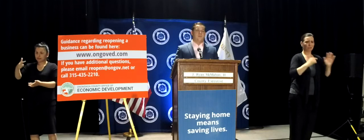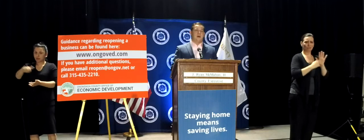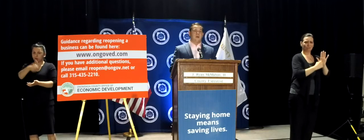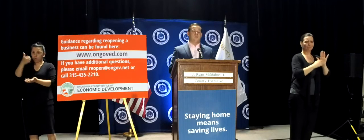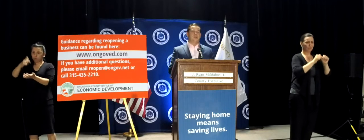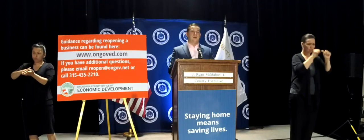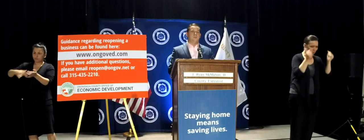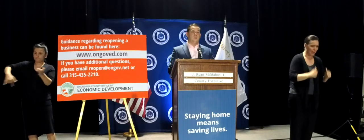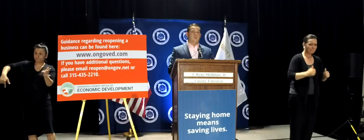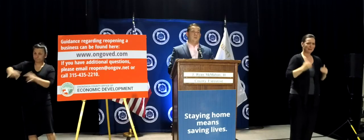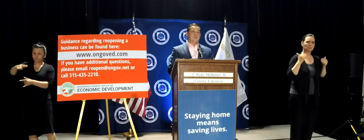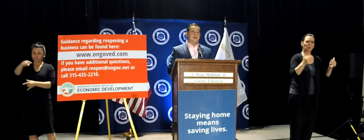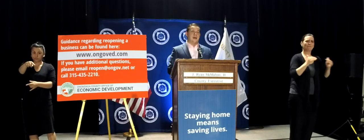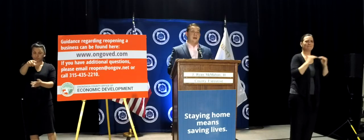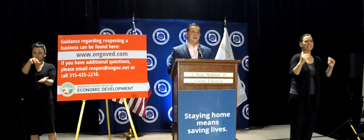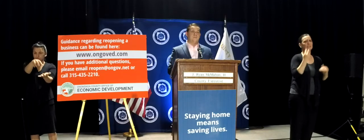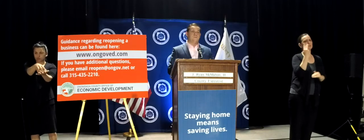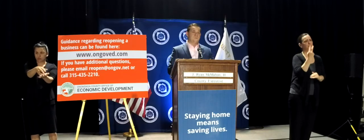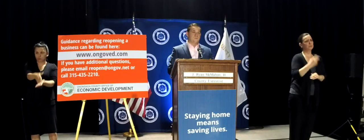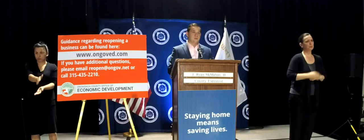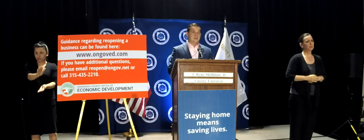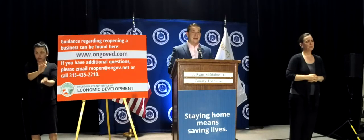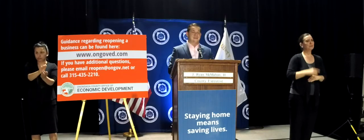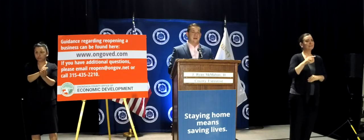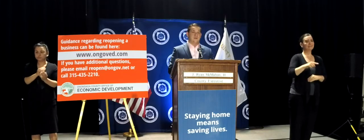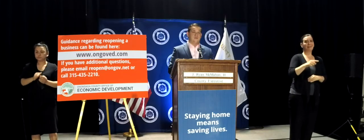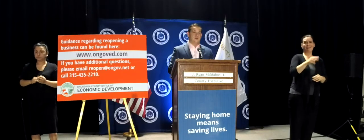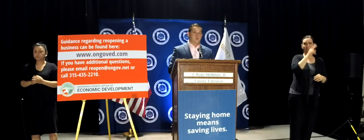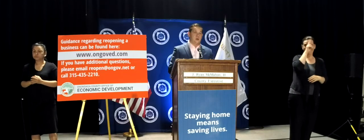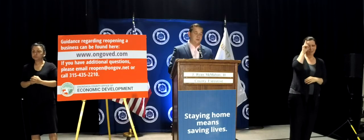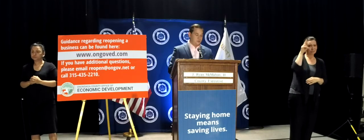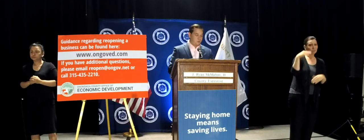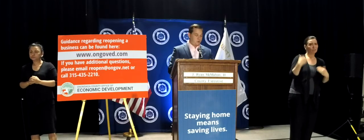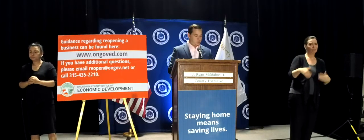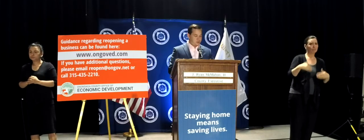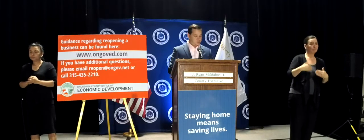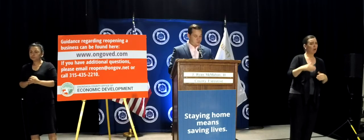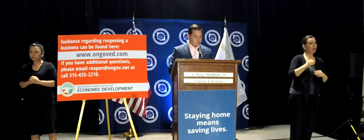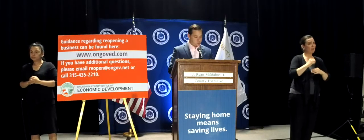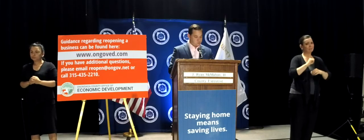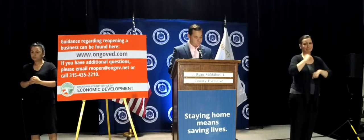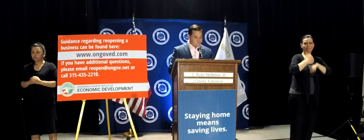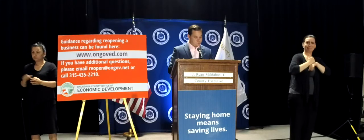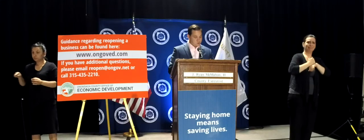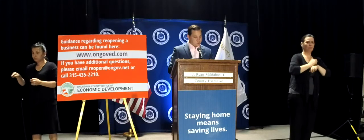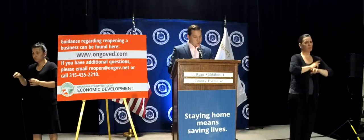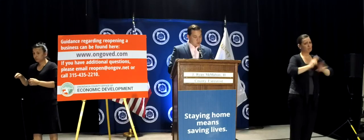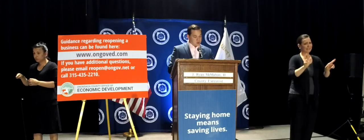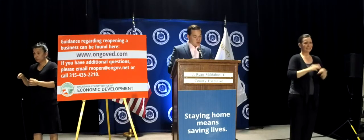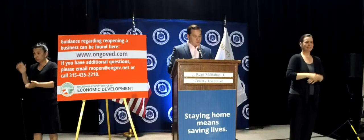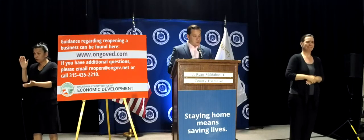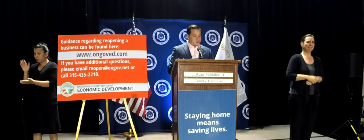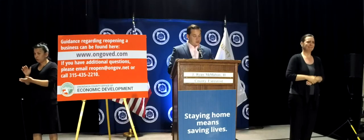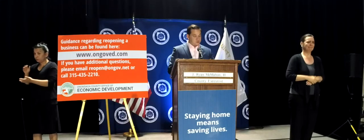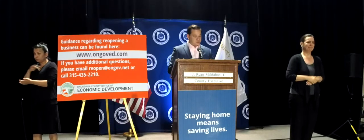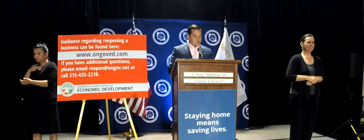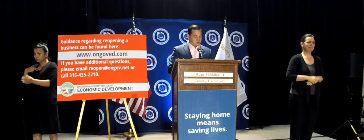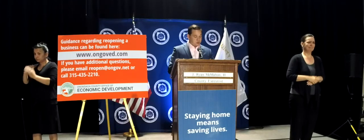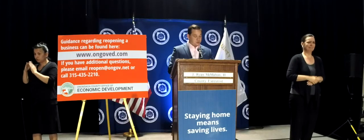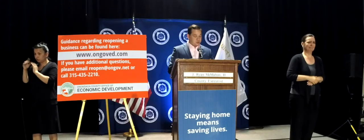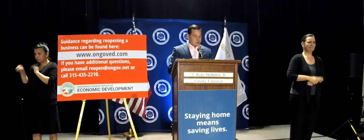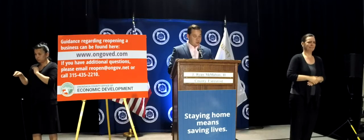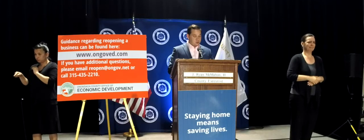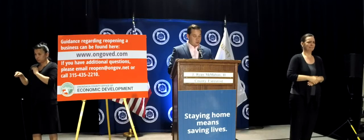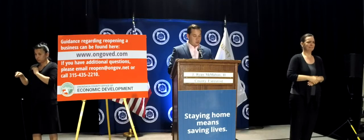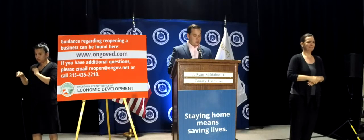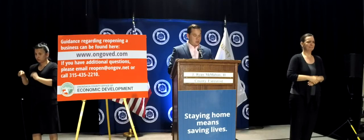and we're in better shape today, the last day of Phase 1, than we were going into Phase 1. 14 individuals in